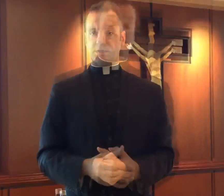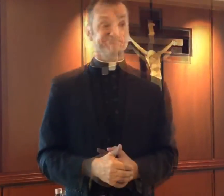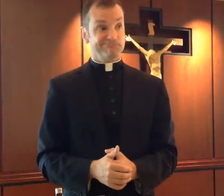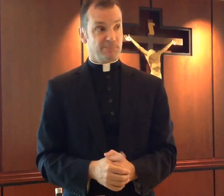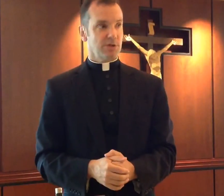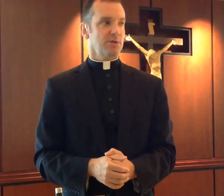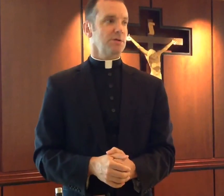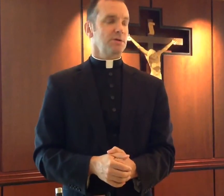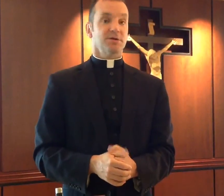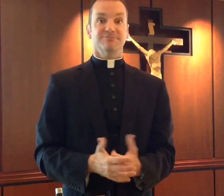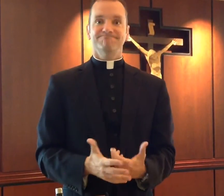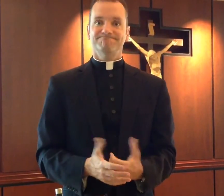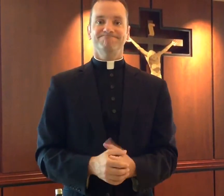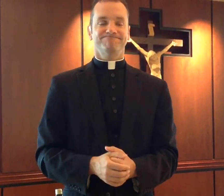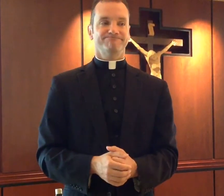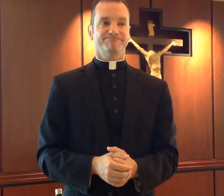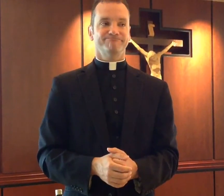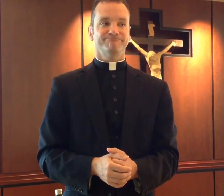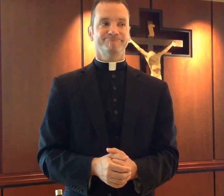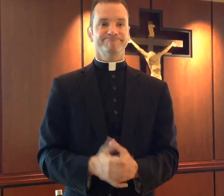We really need that.